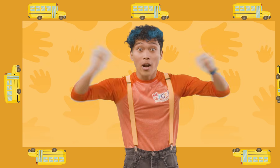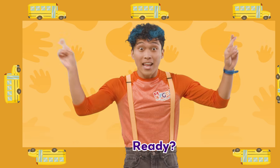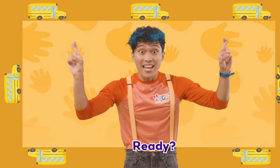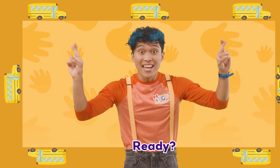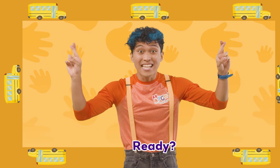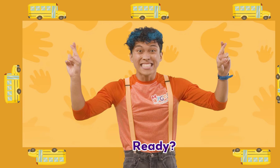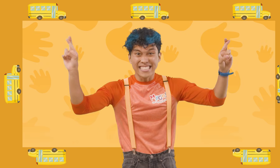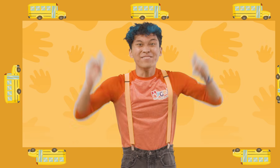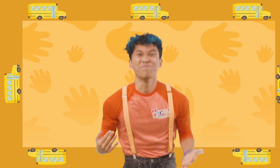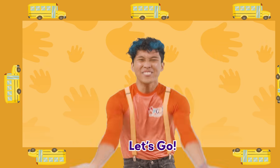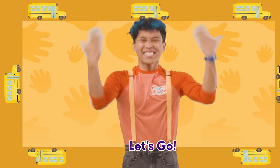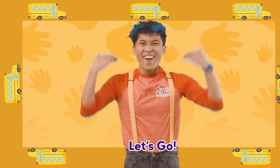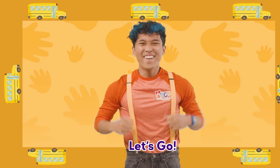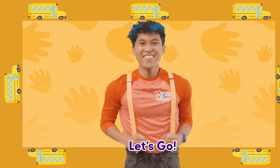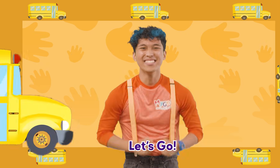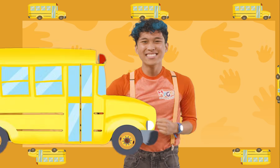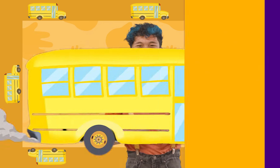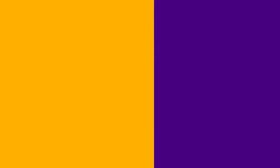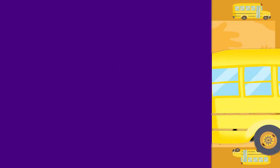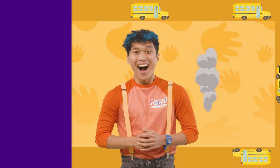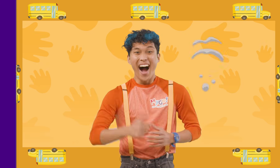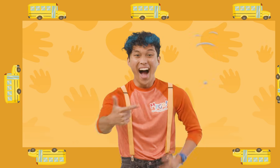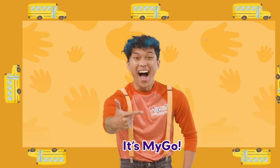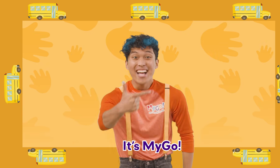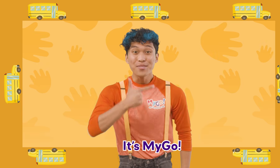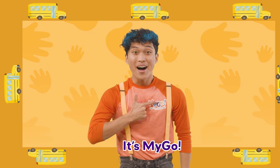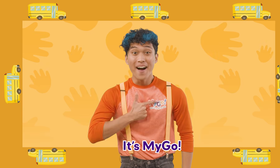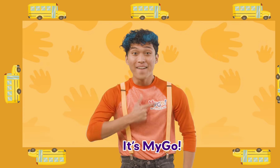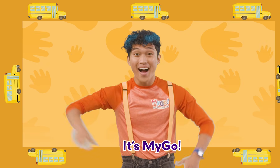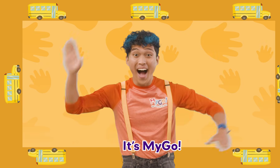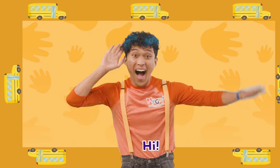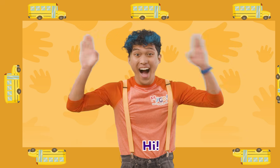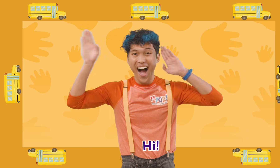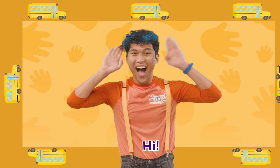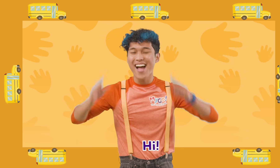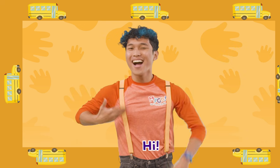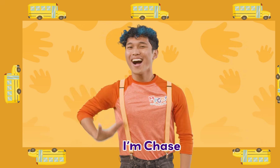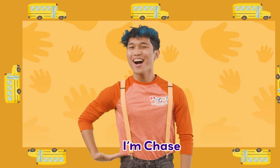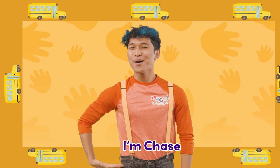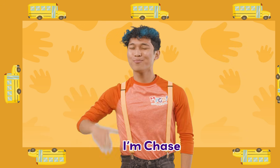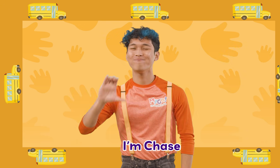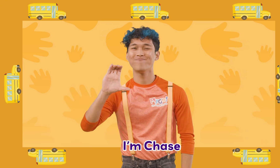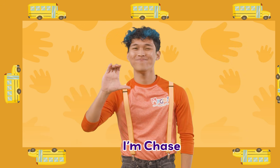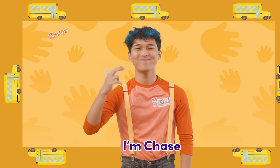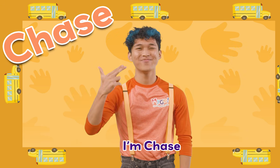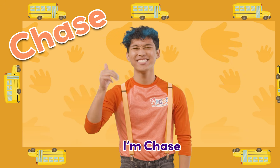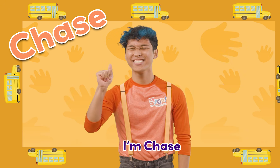Ready? Let's go. It's MyGo. Hi, I'm